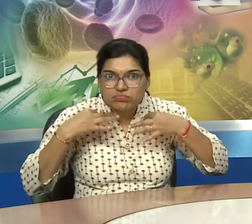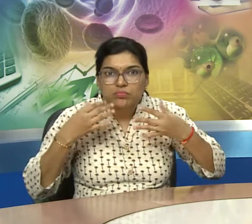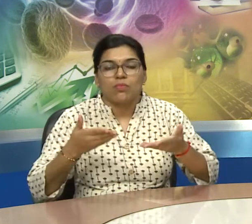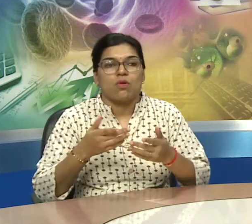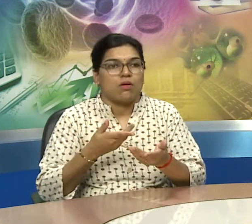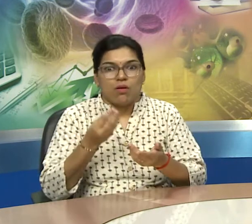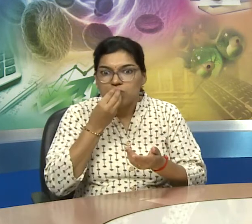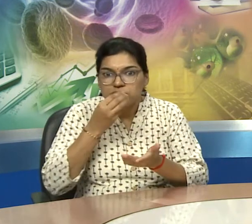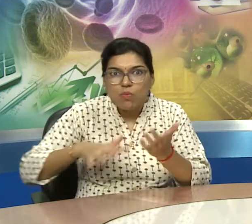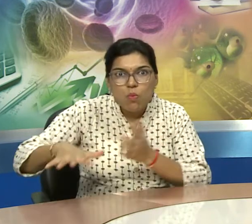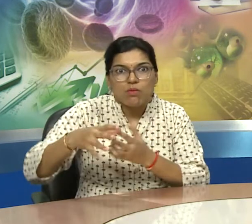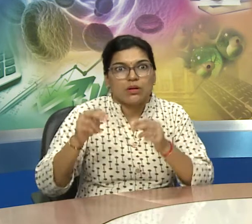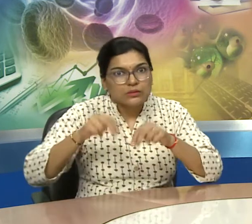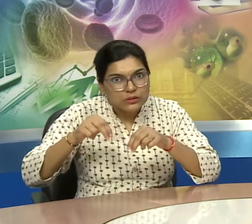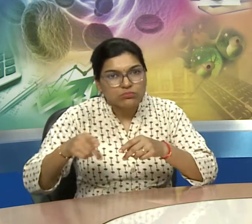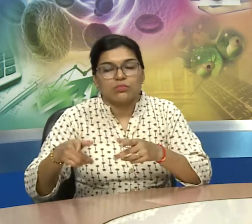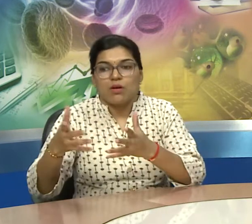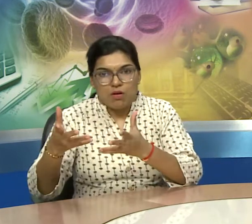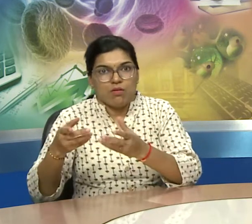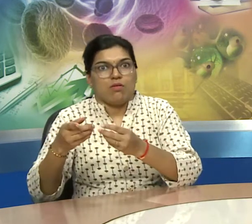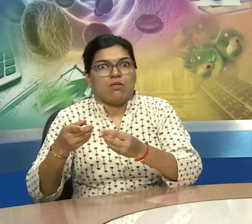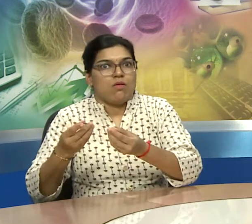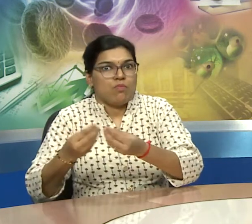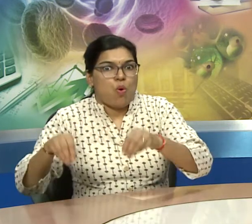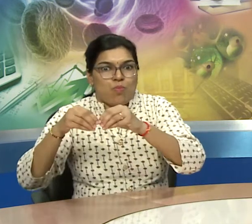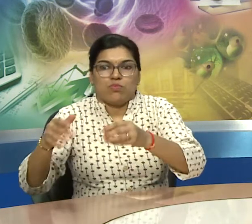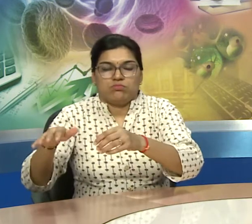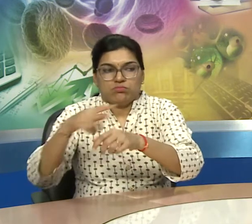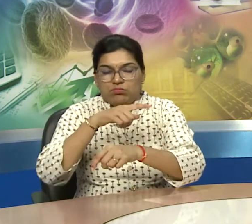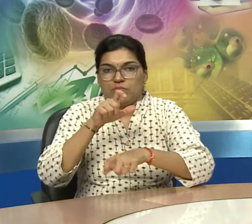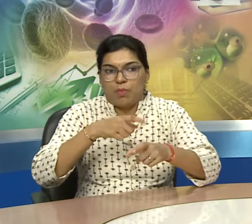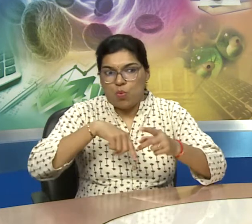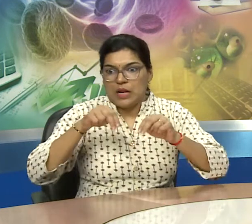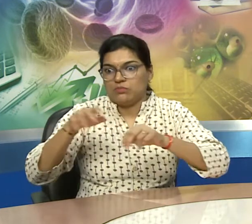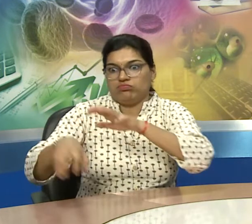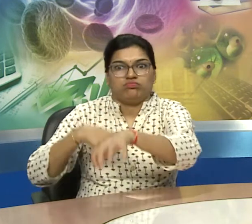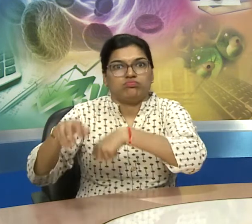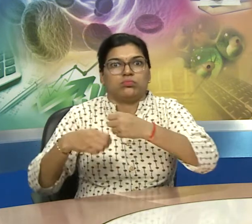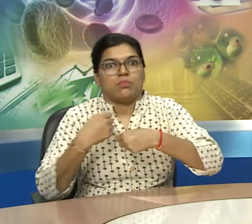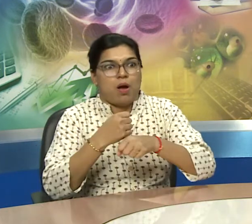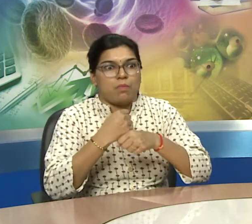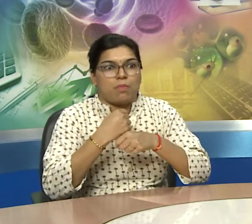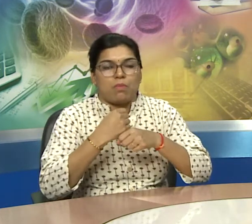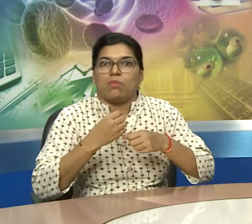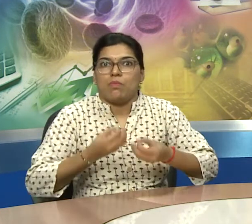and agriculture implements, etc., all these needs started